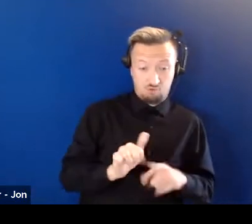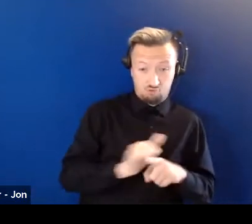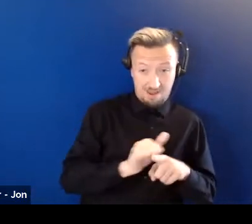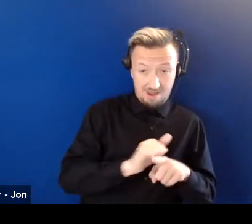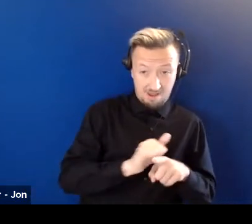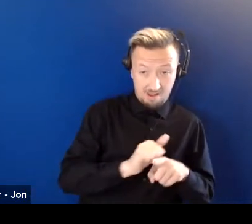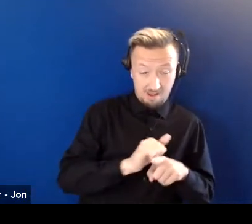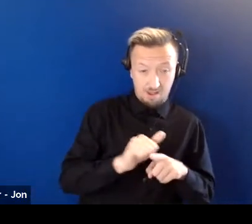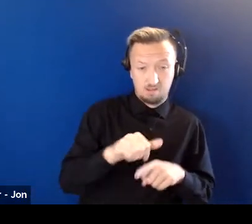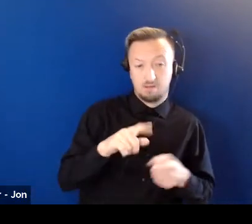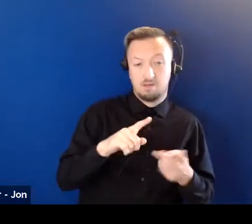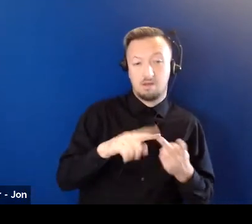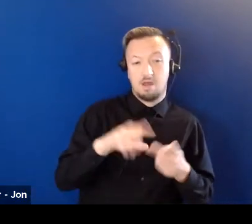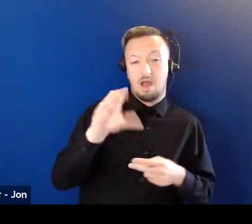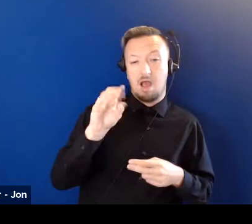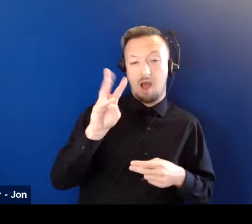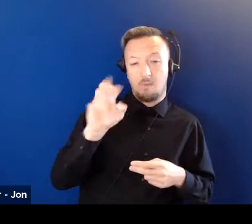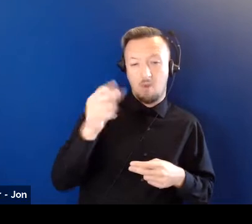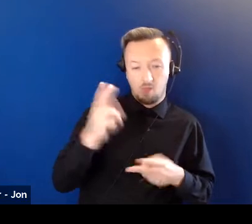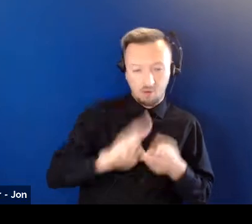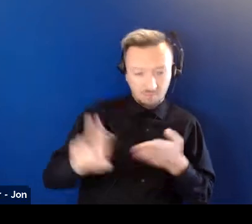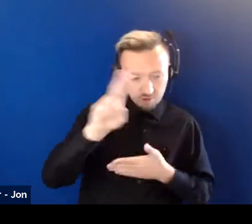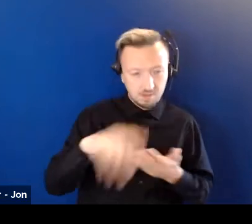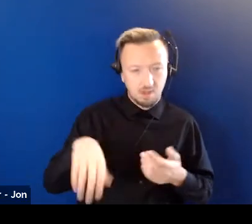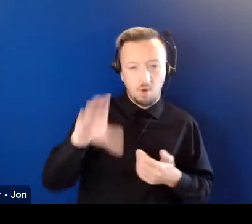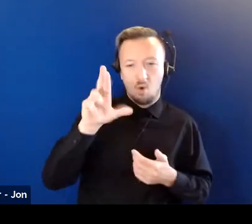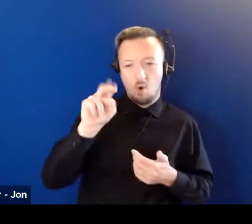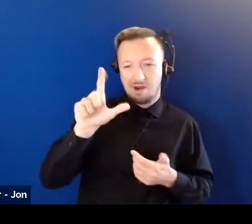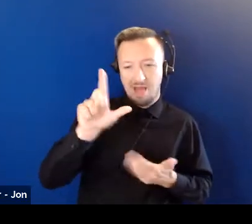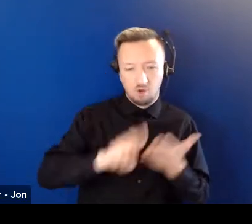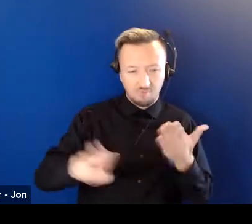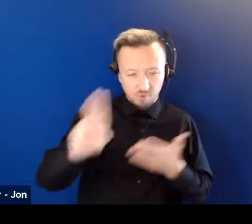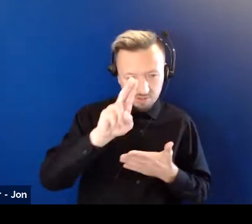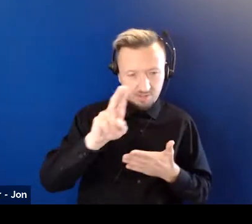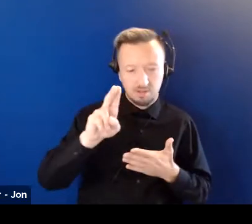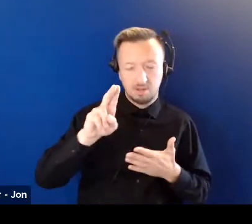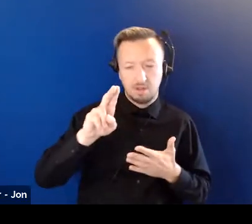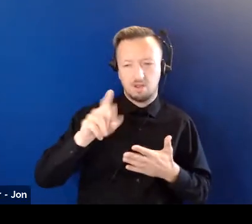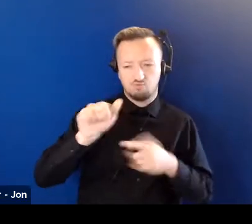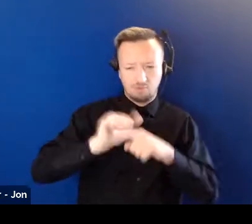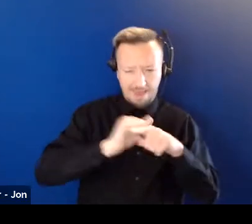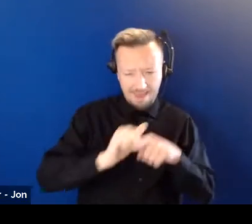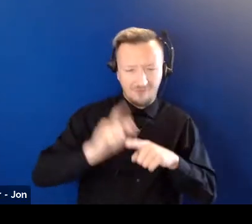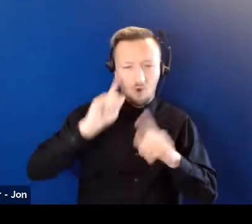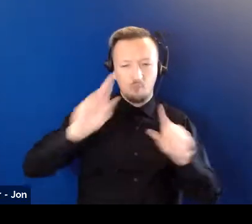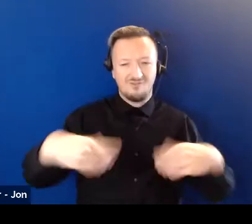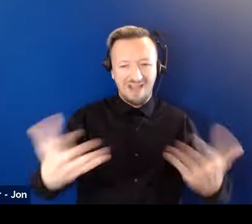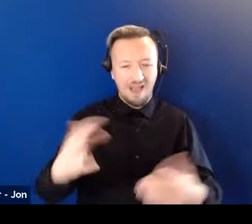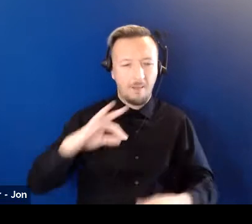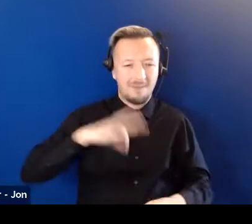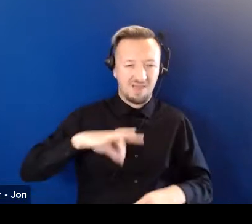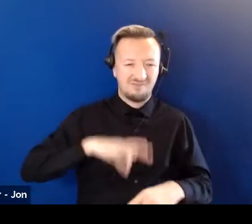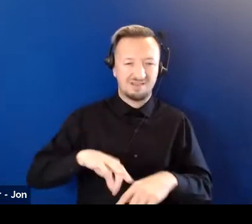University and Cornell University to deliver benefits counseling services. And then the